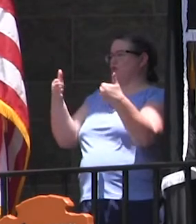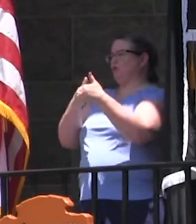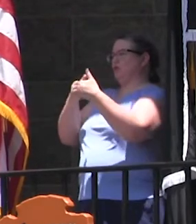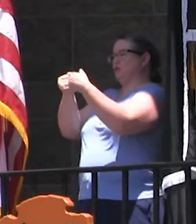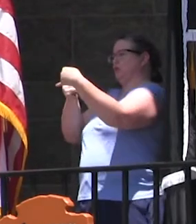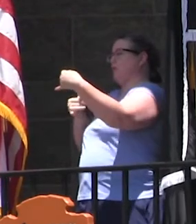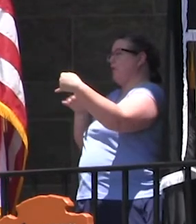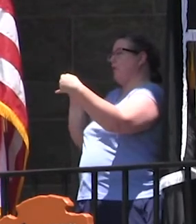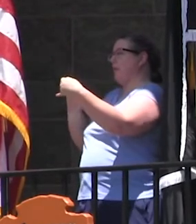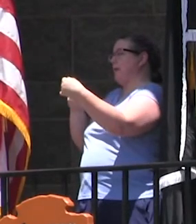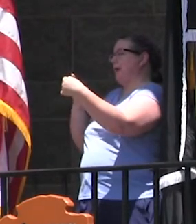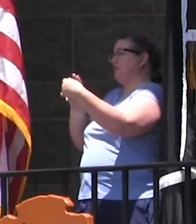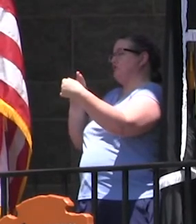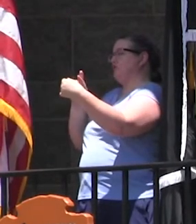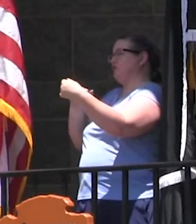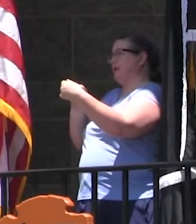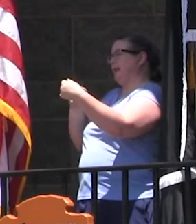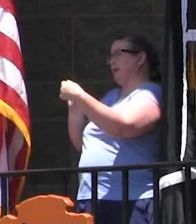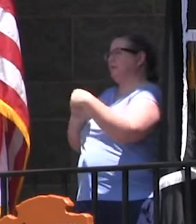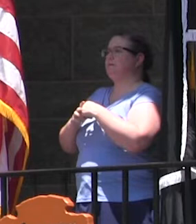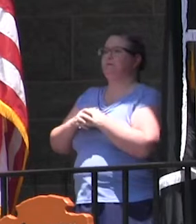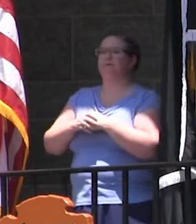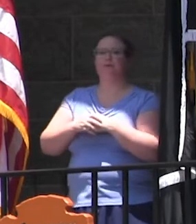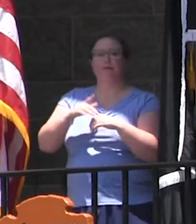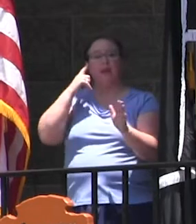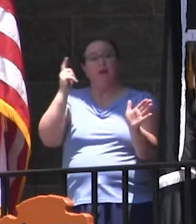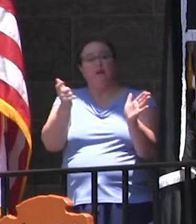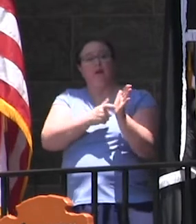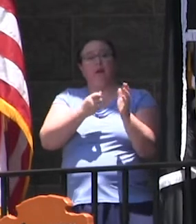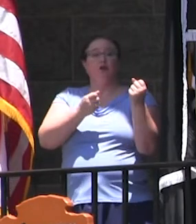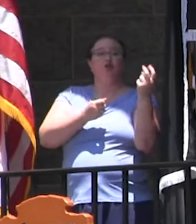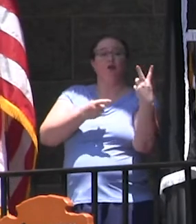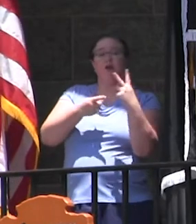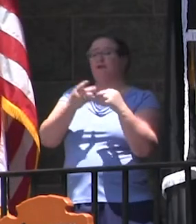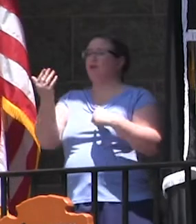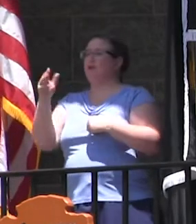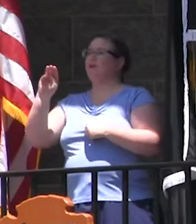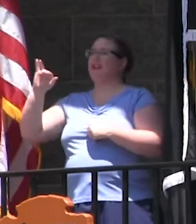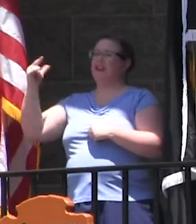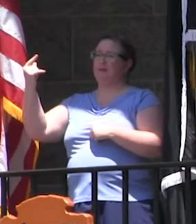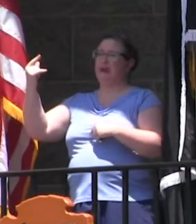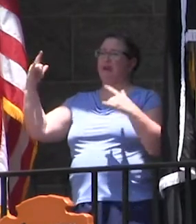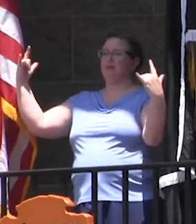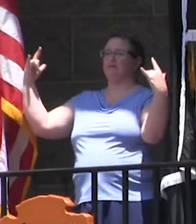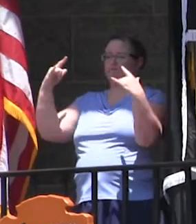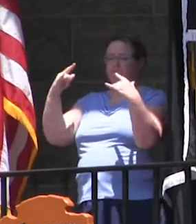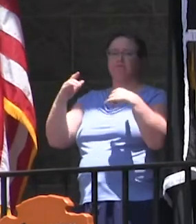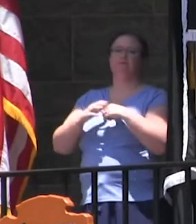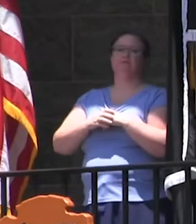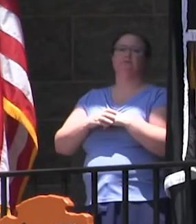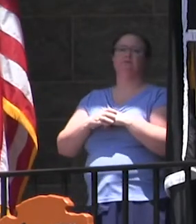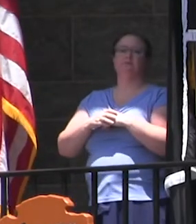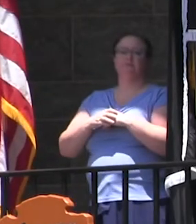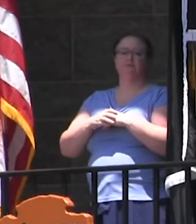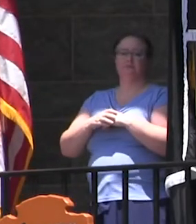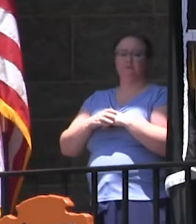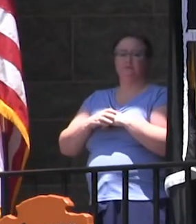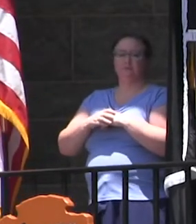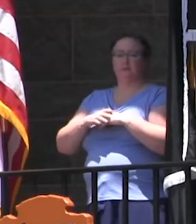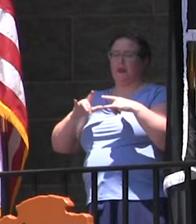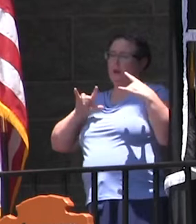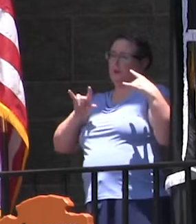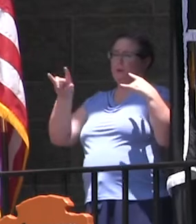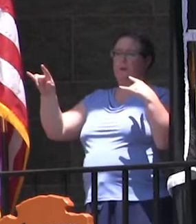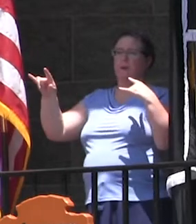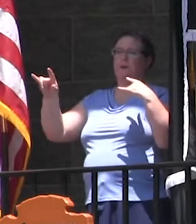border. Major Davis spotted 12 enemy MiG-15 aircraft speeding towards friendly fighter bombers. He sped through the rear